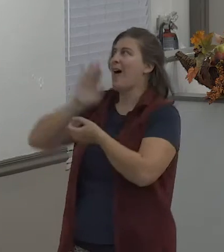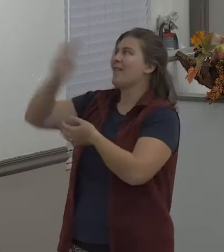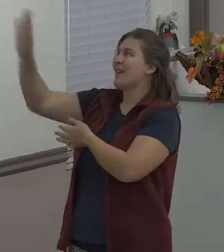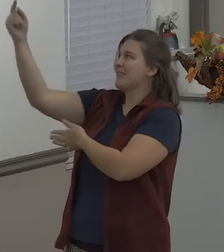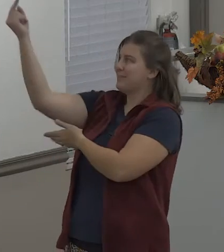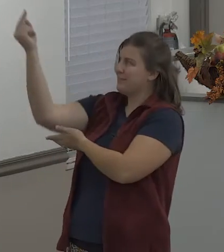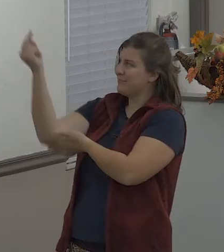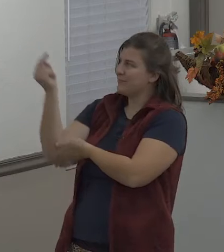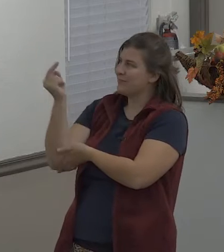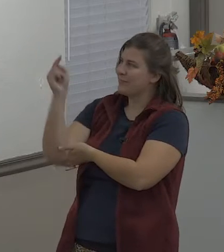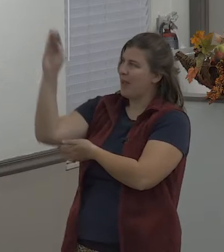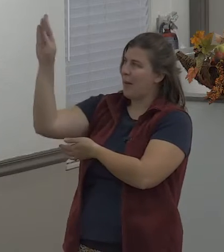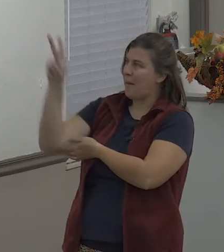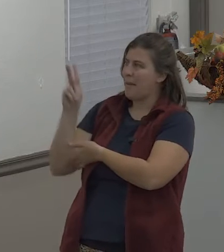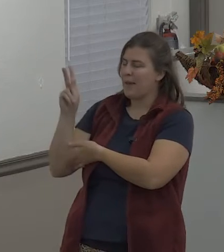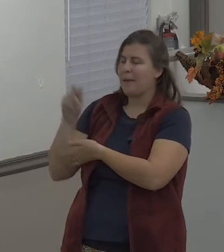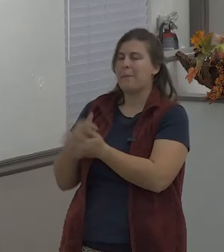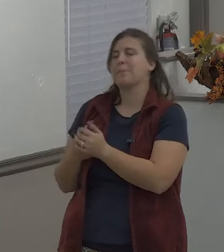that love his appearing.